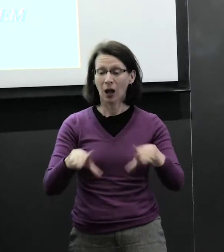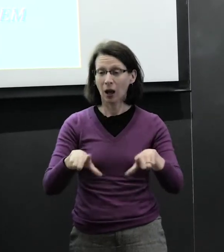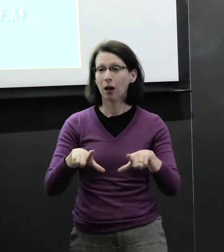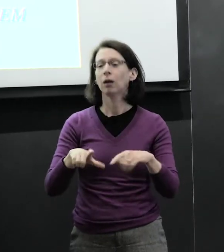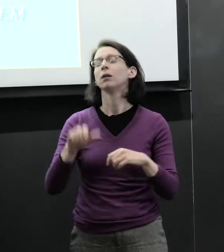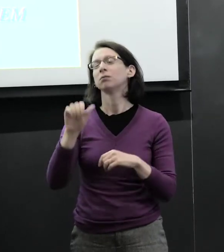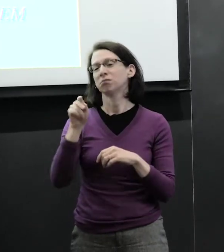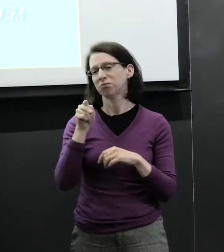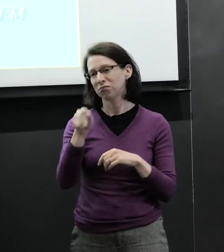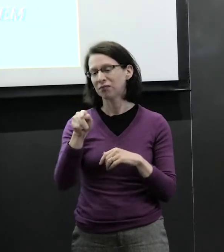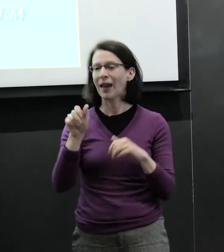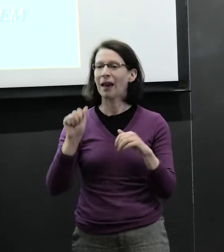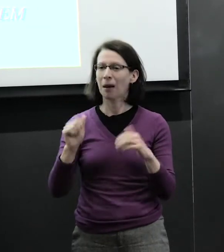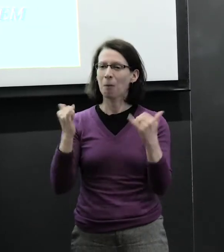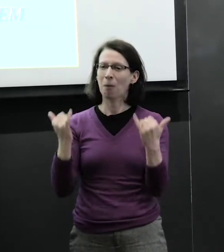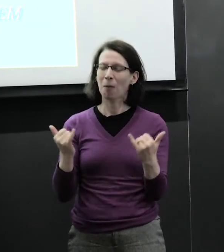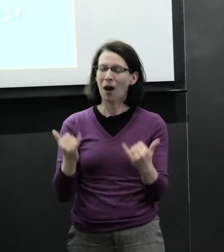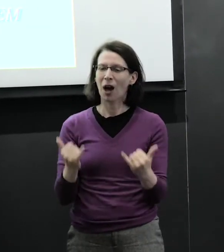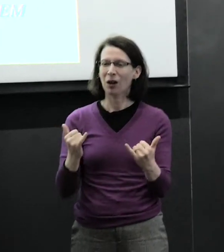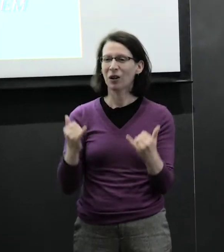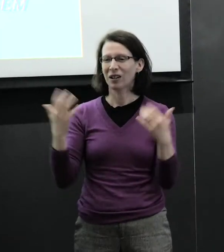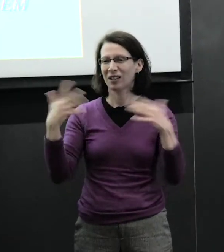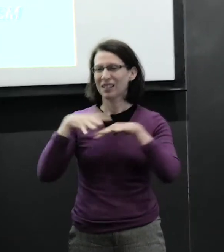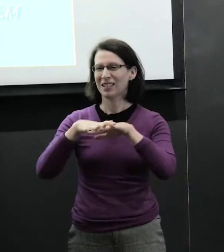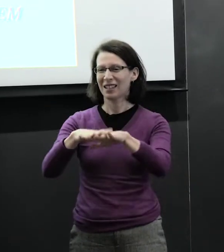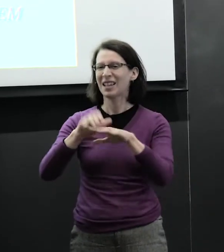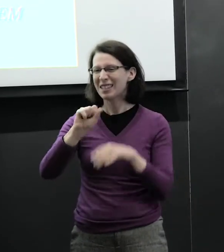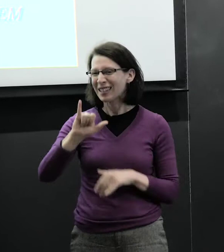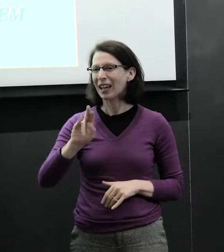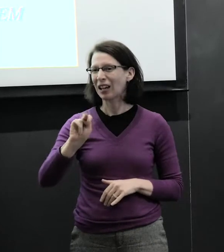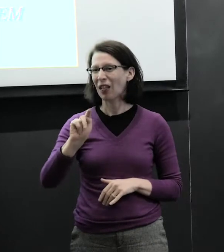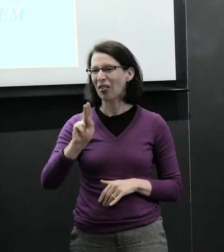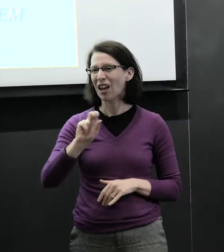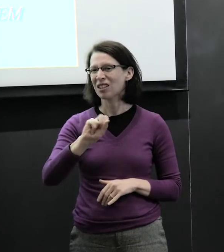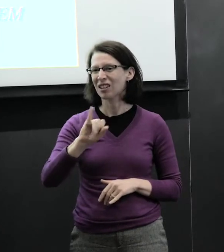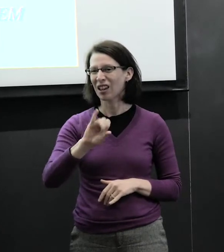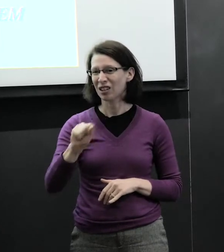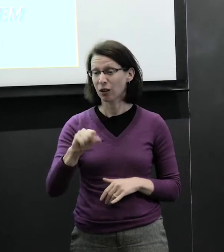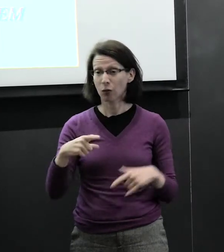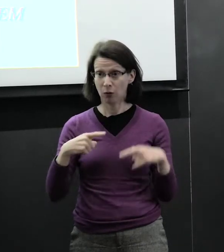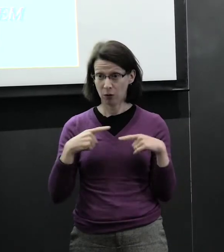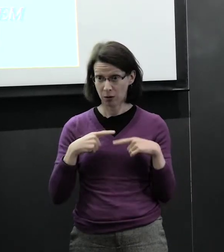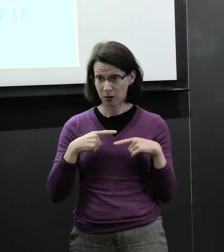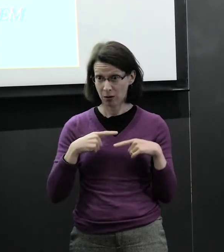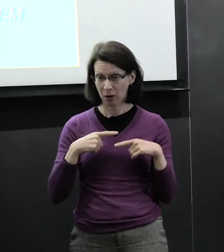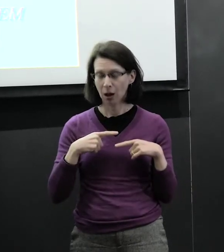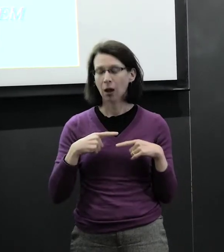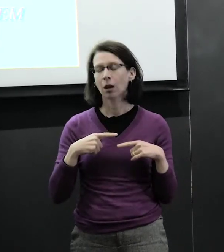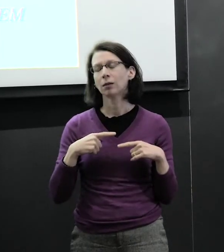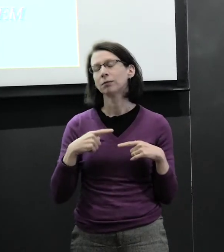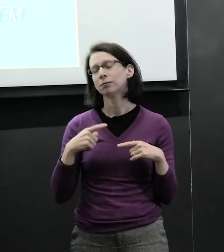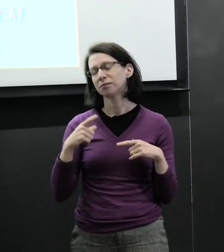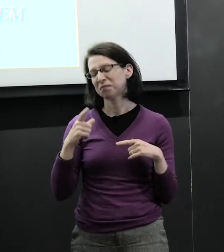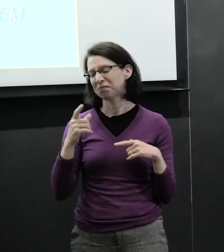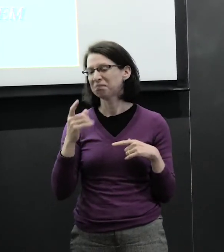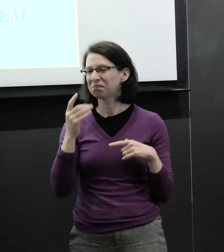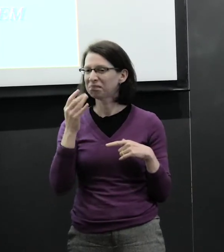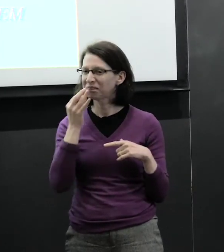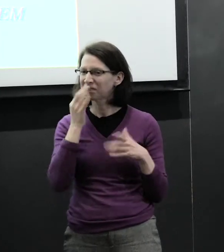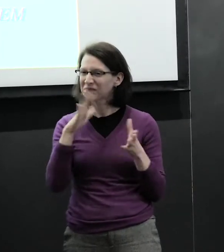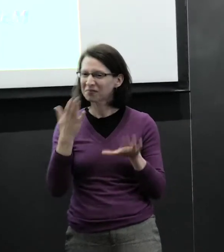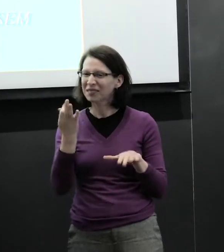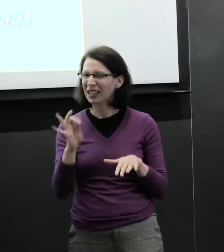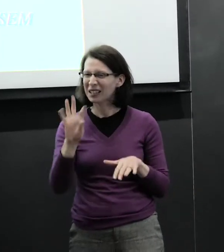Modern Synthesis. Whatmough's retirement was followed by his premature death in